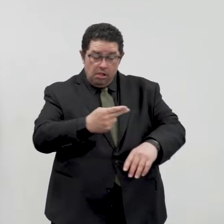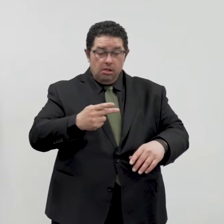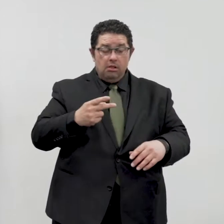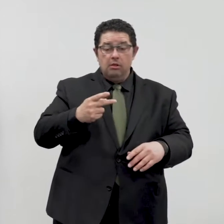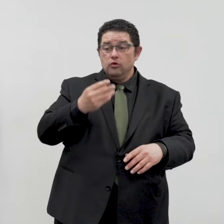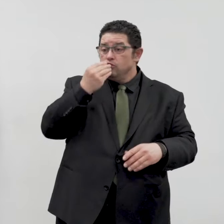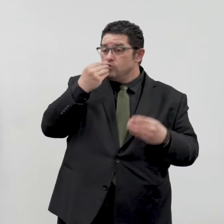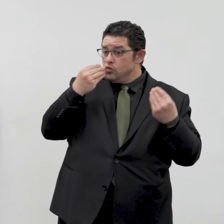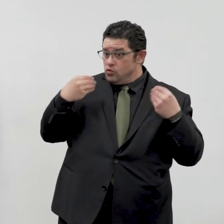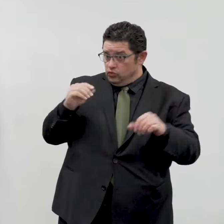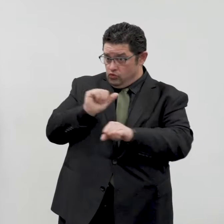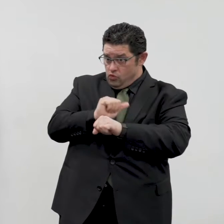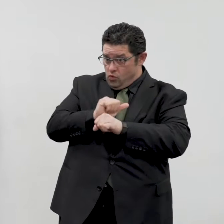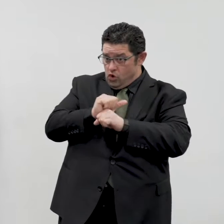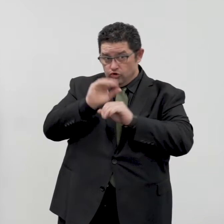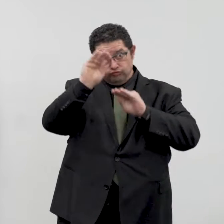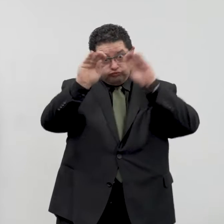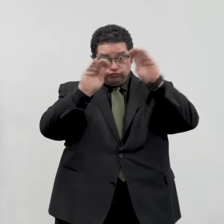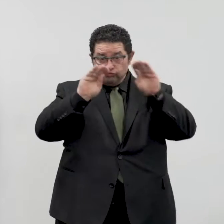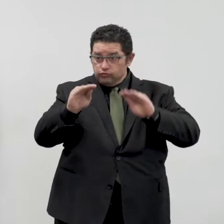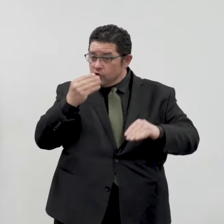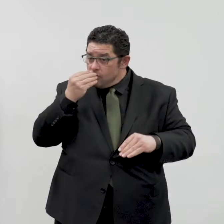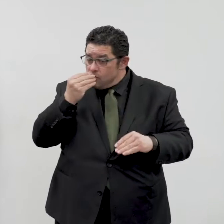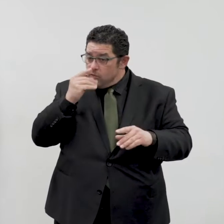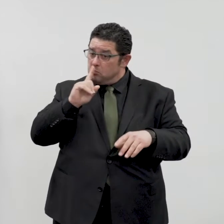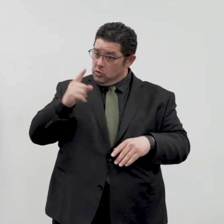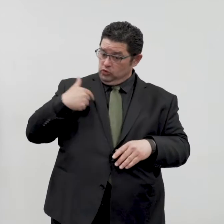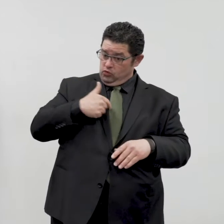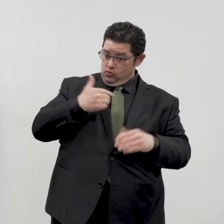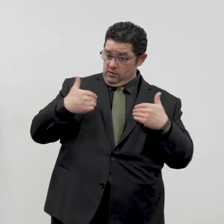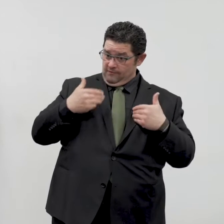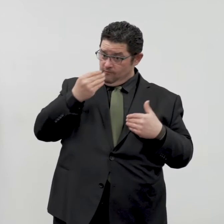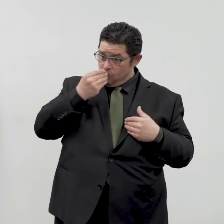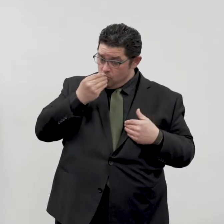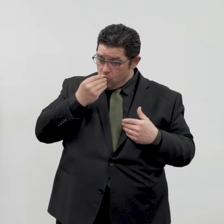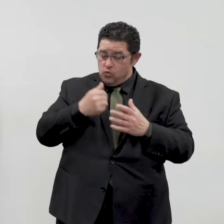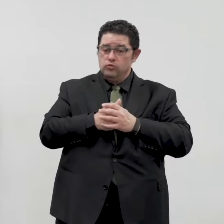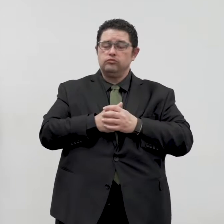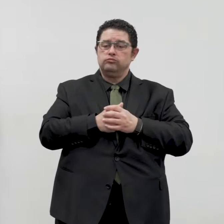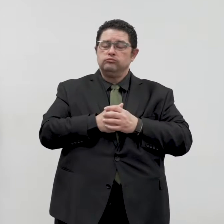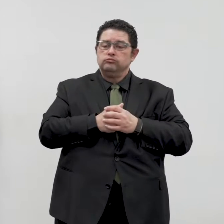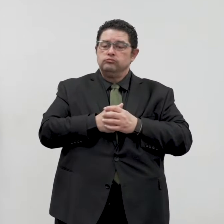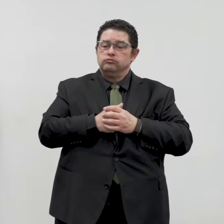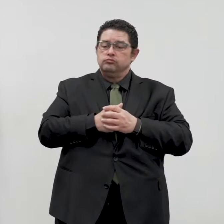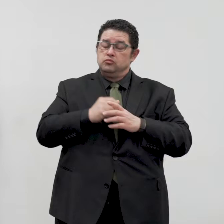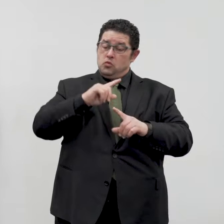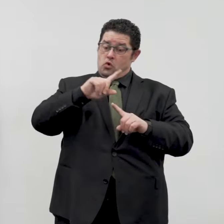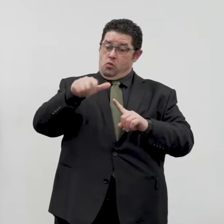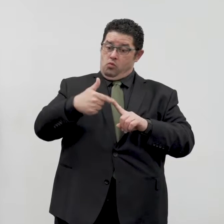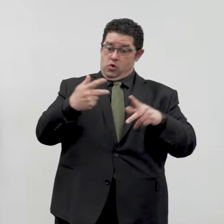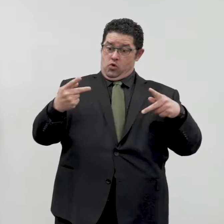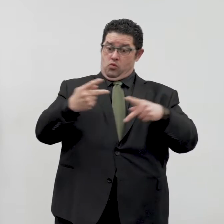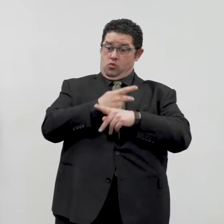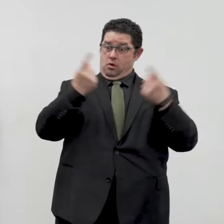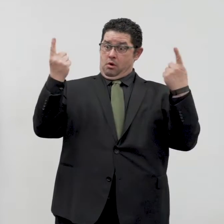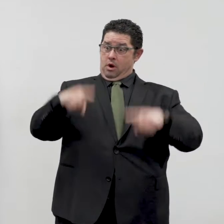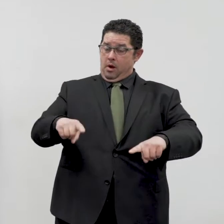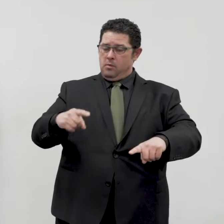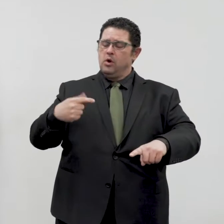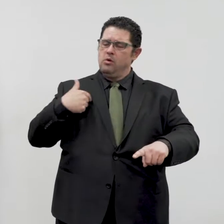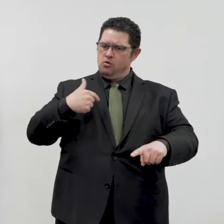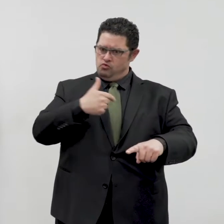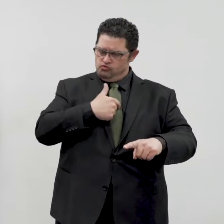restocking the shelves and making sure that we have food. When the worst comes our way, we step up as a